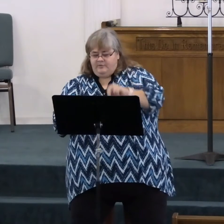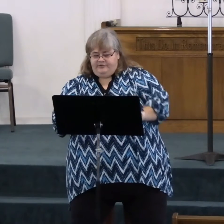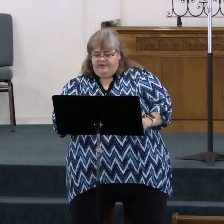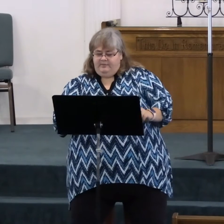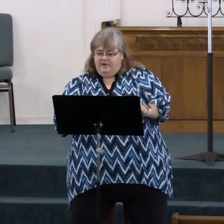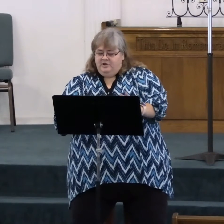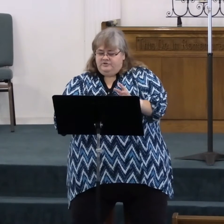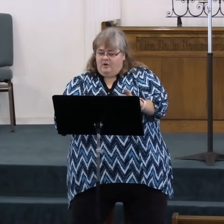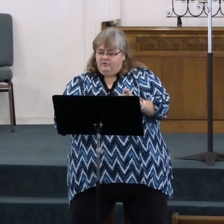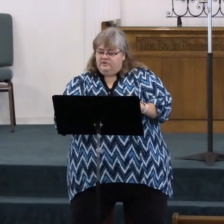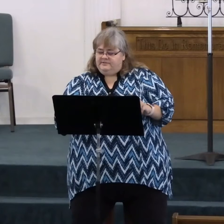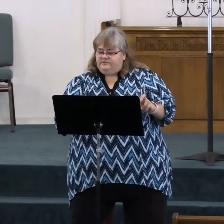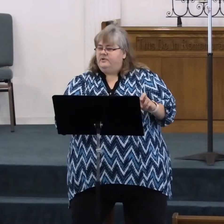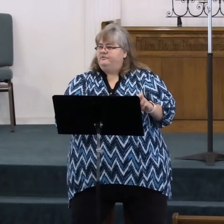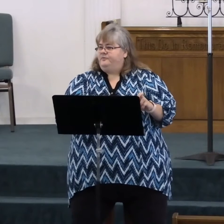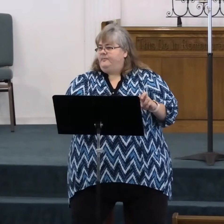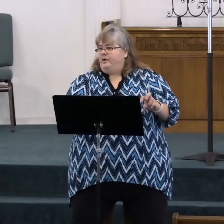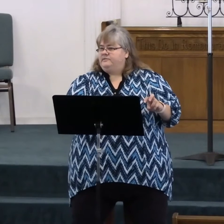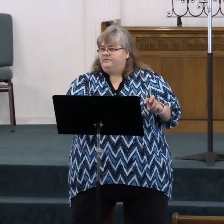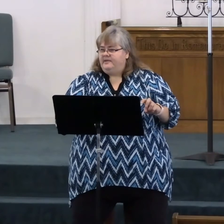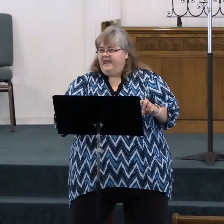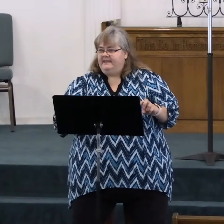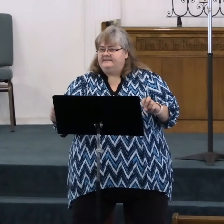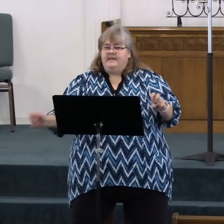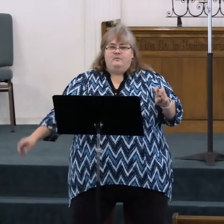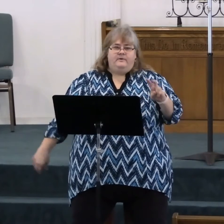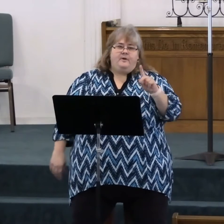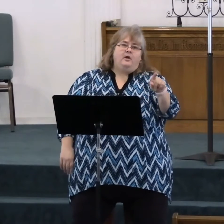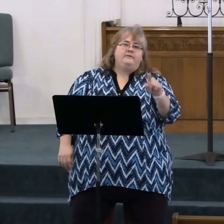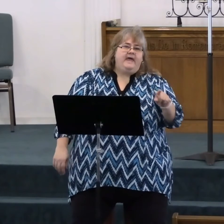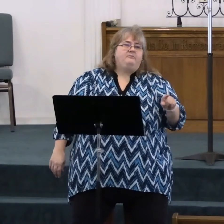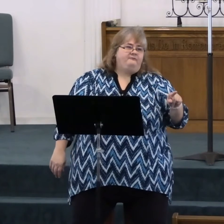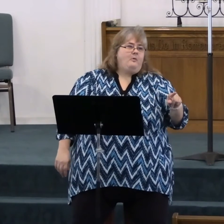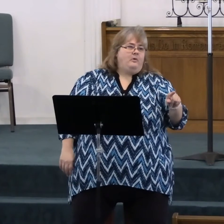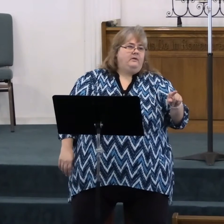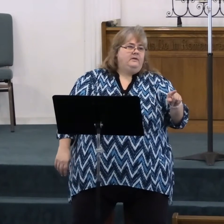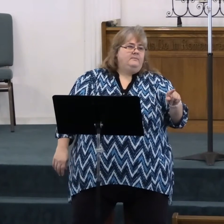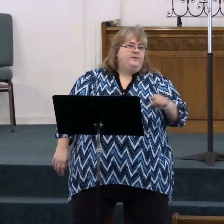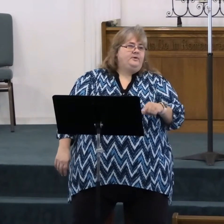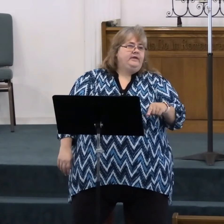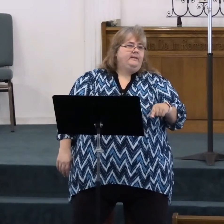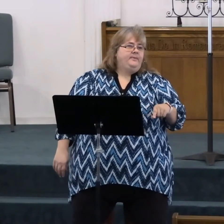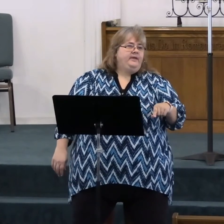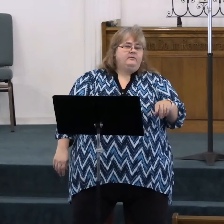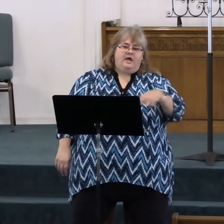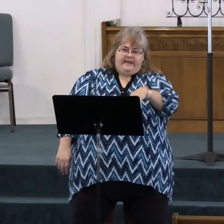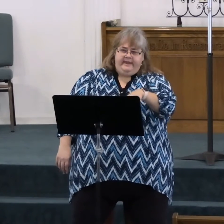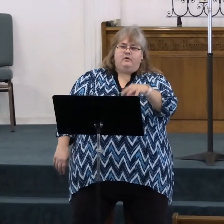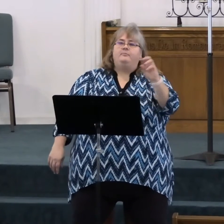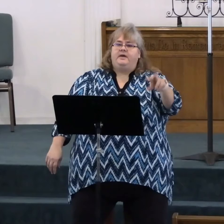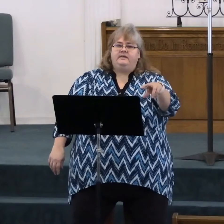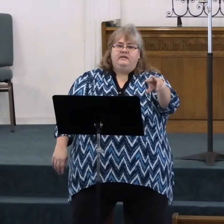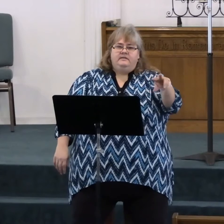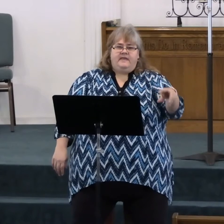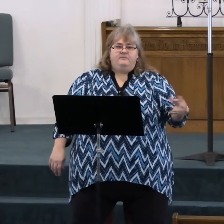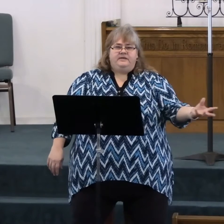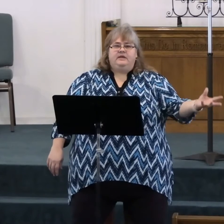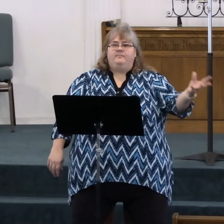Number 2, don't use the truth for your personal gain. We've heard that before. people get up here, not here, but they would get up at